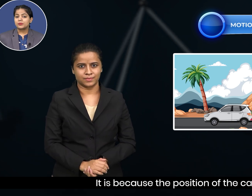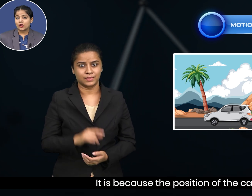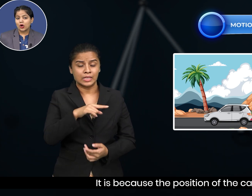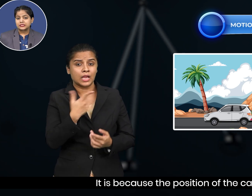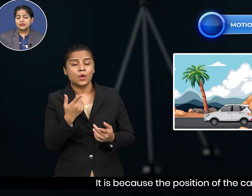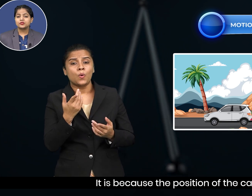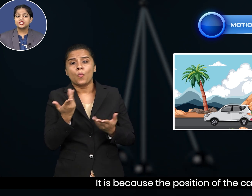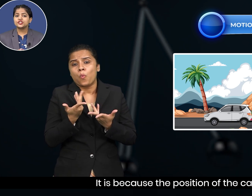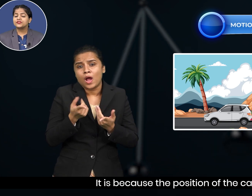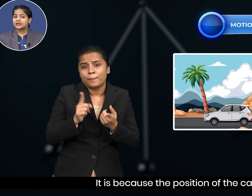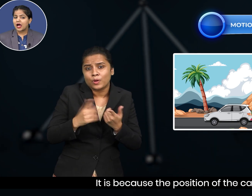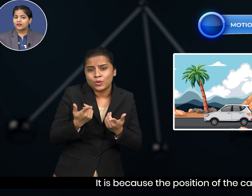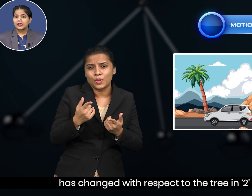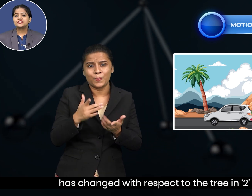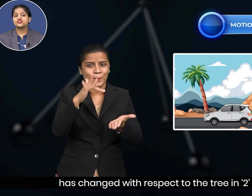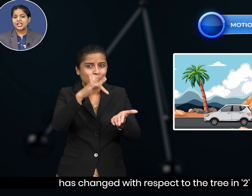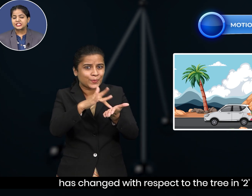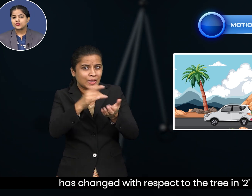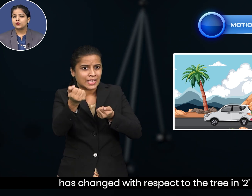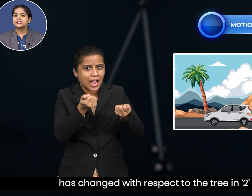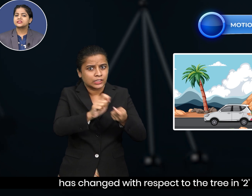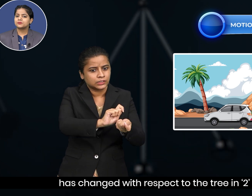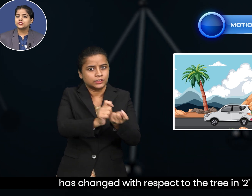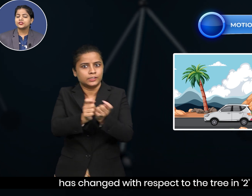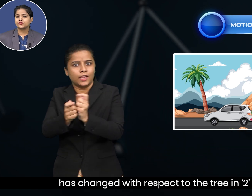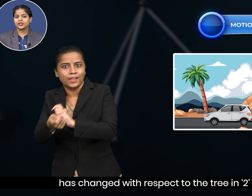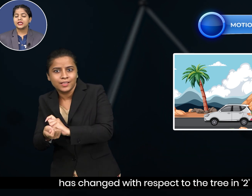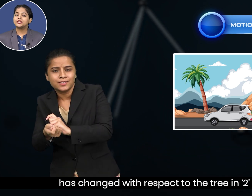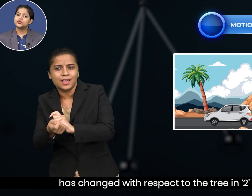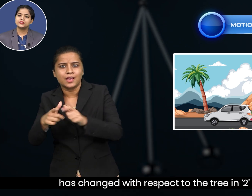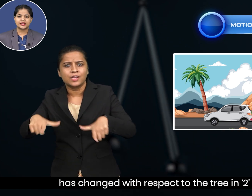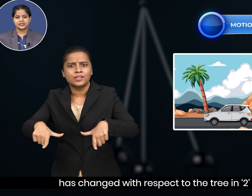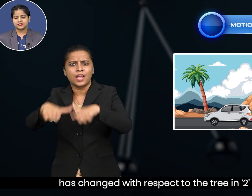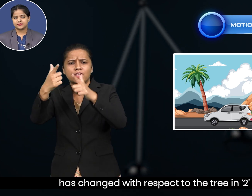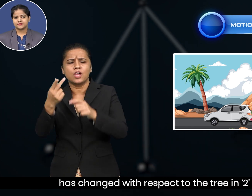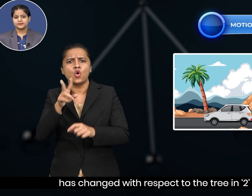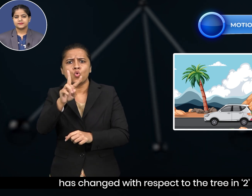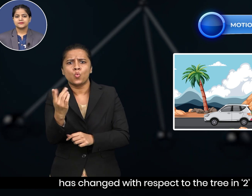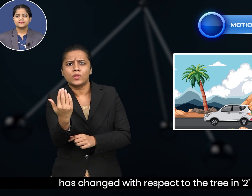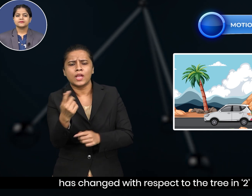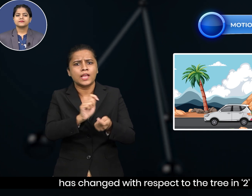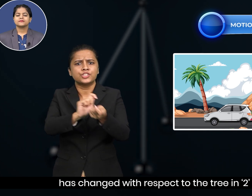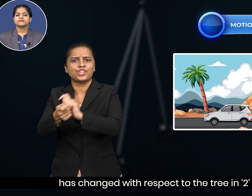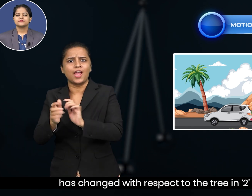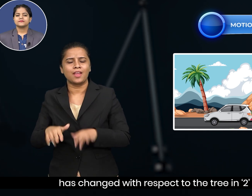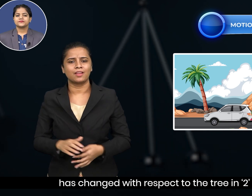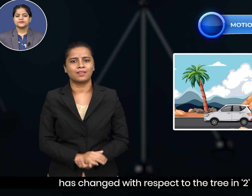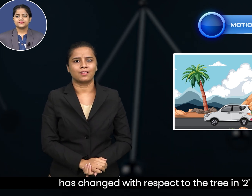It is because the position of the car has changed with respect to the tree in 2 seconds.